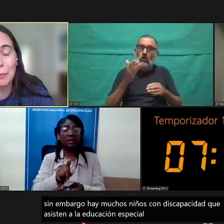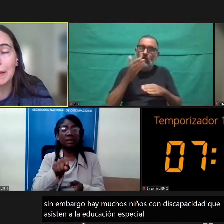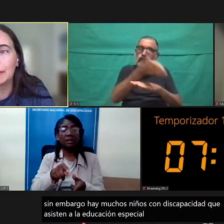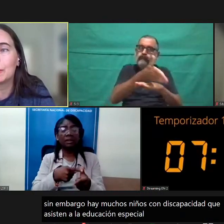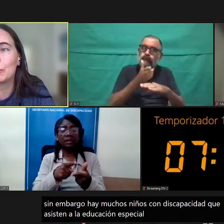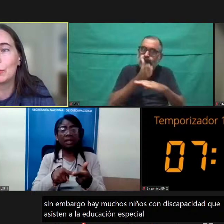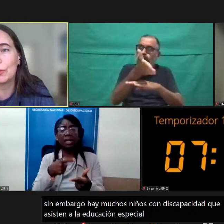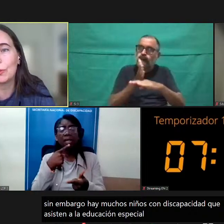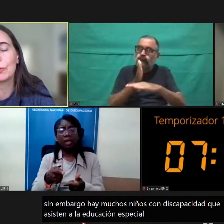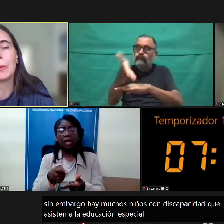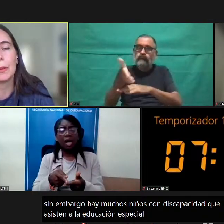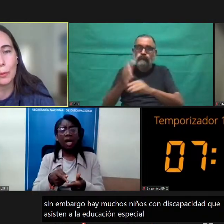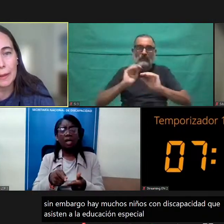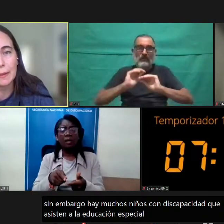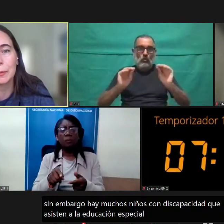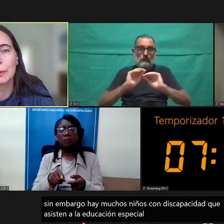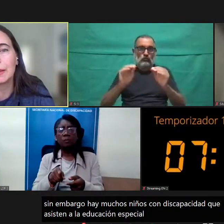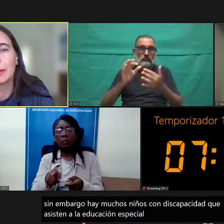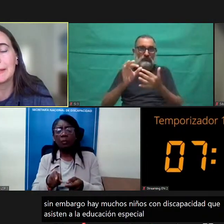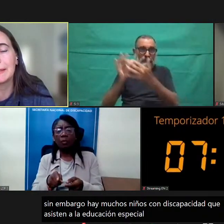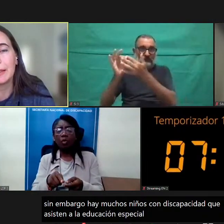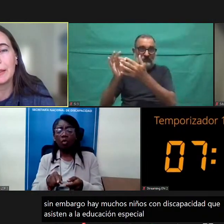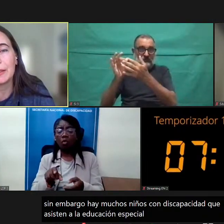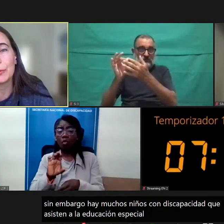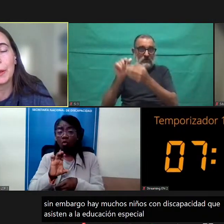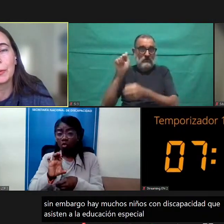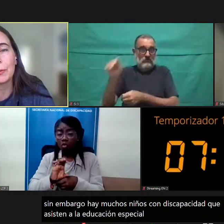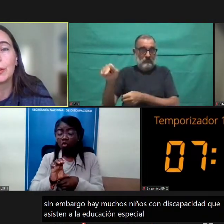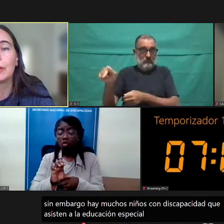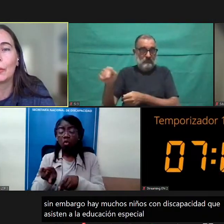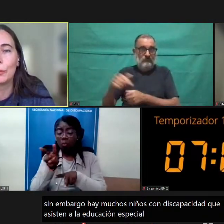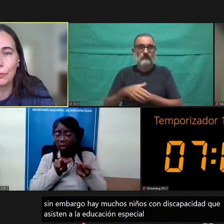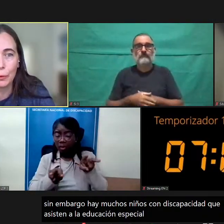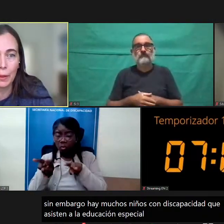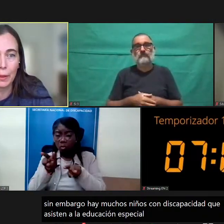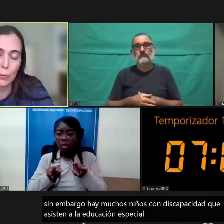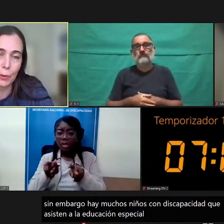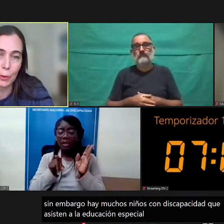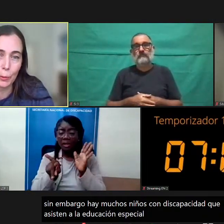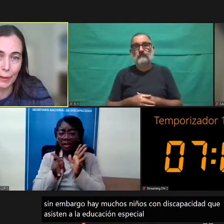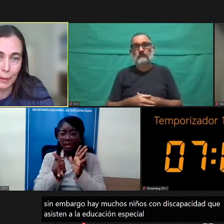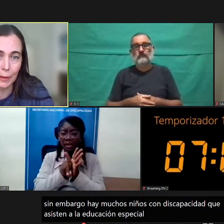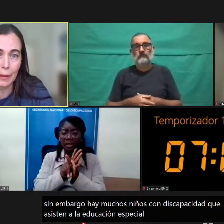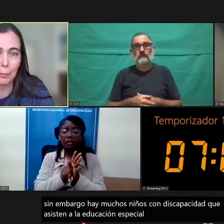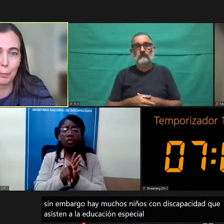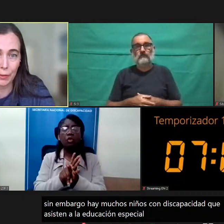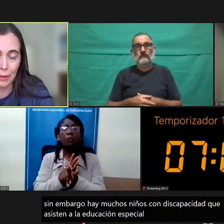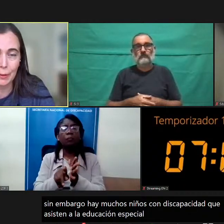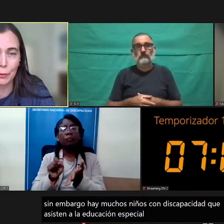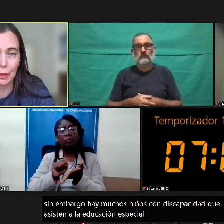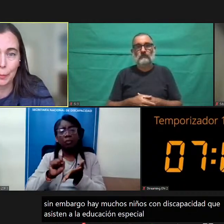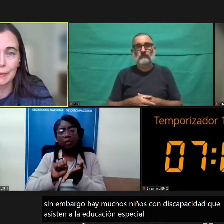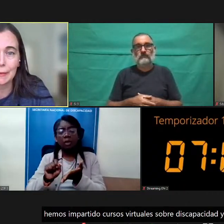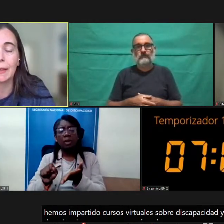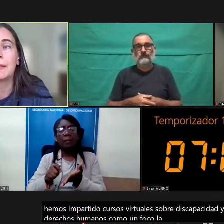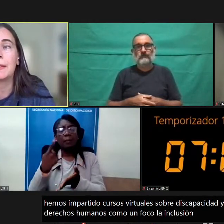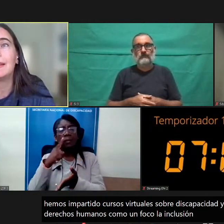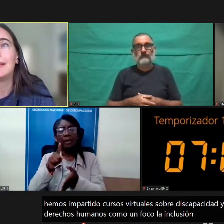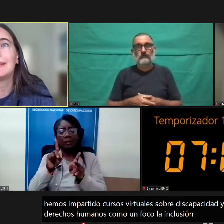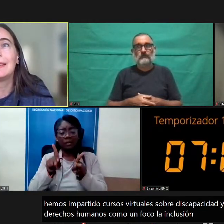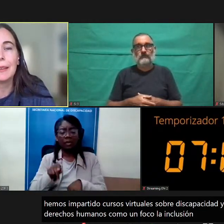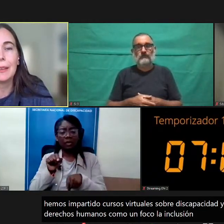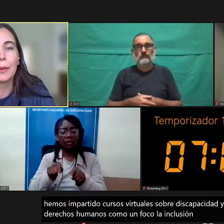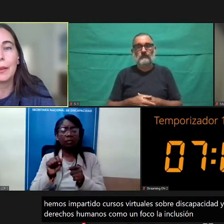2016 the ministry of social development has started providing virtual courses with a focus on the